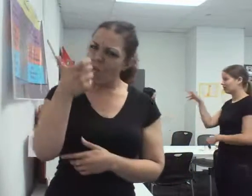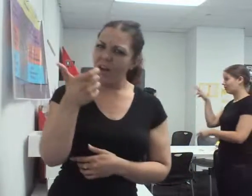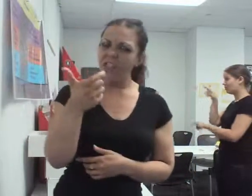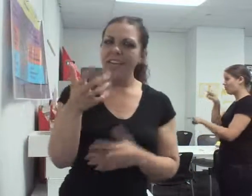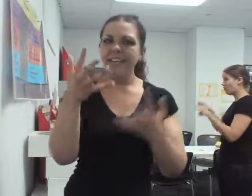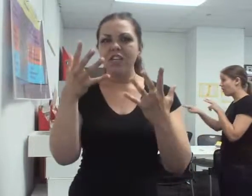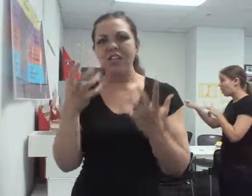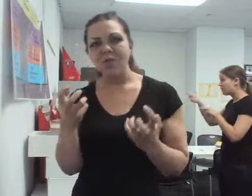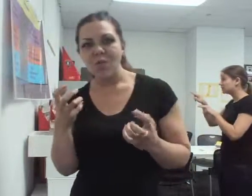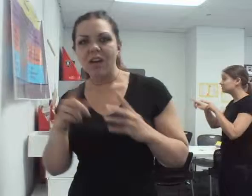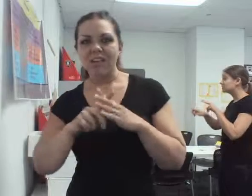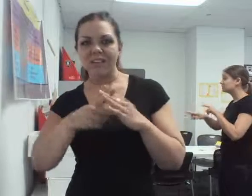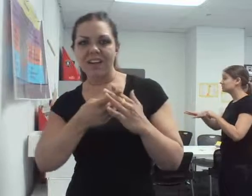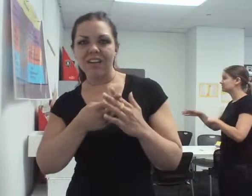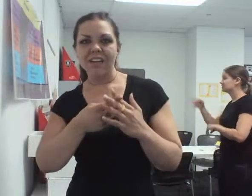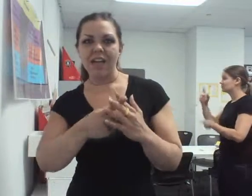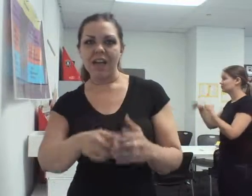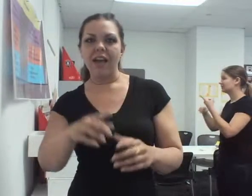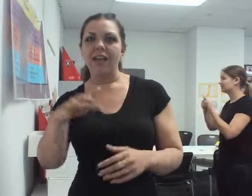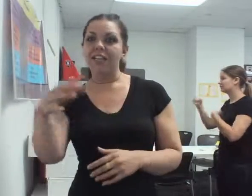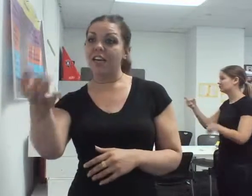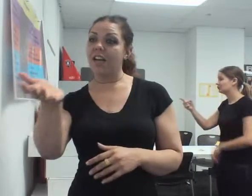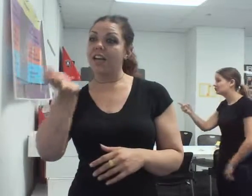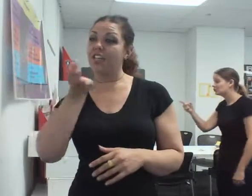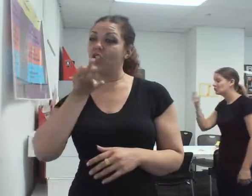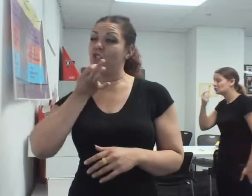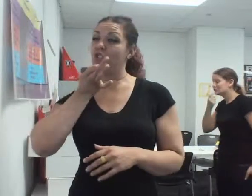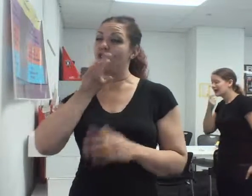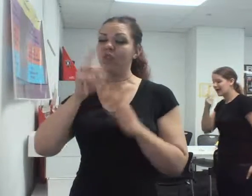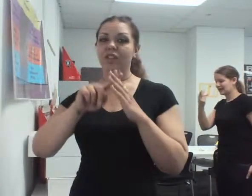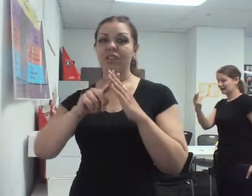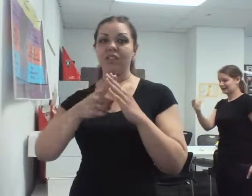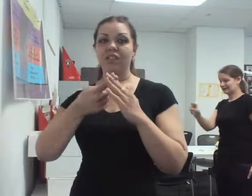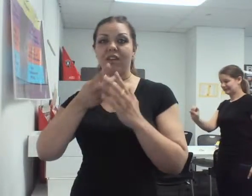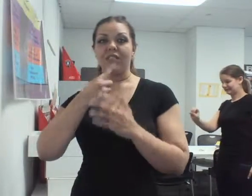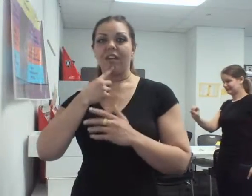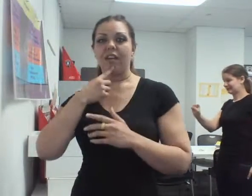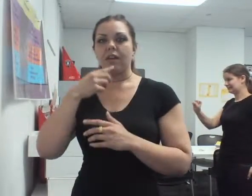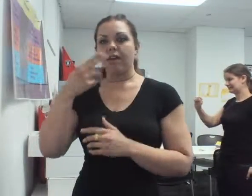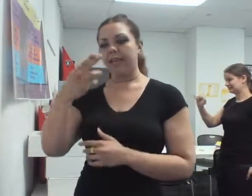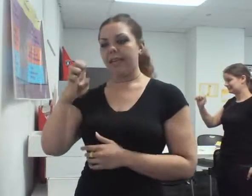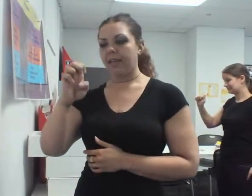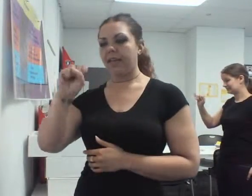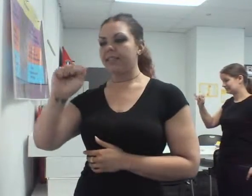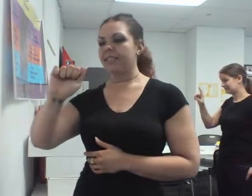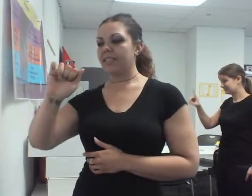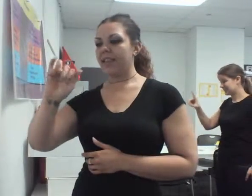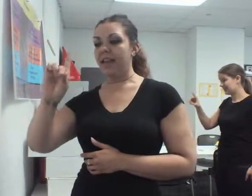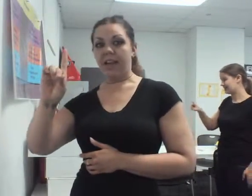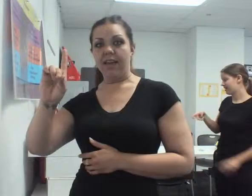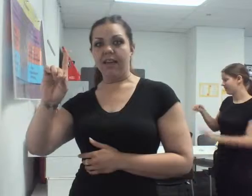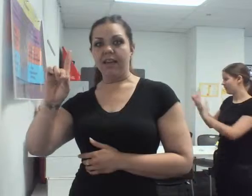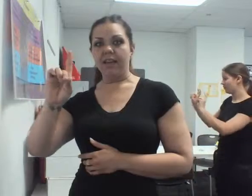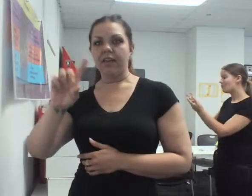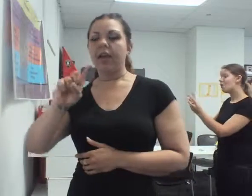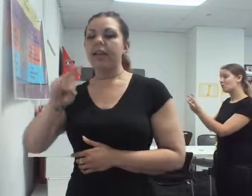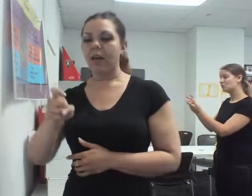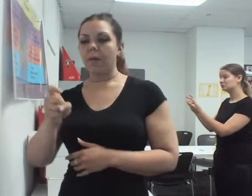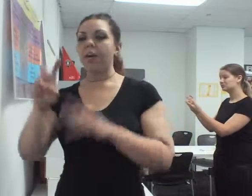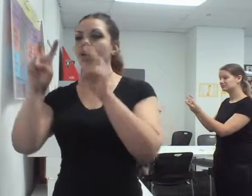say, he said, think of how you write in English. He said, comma, quotes, that means you're going right